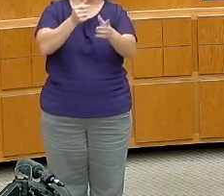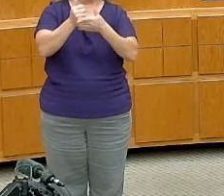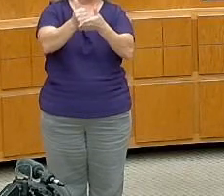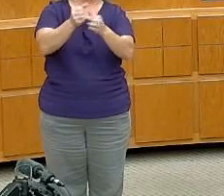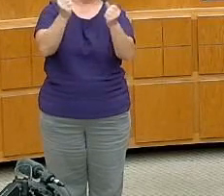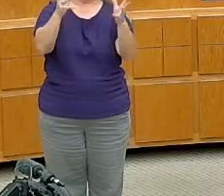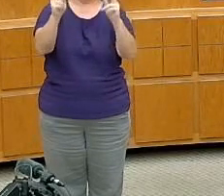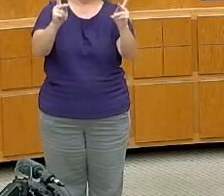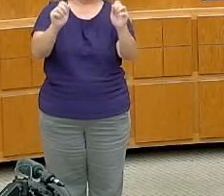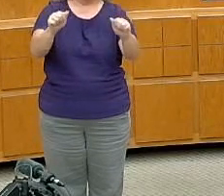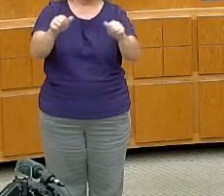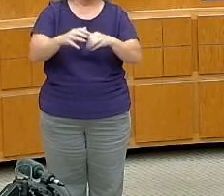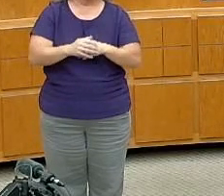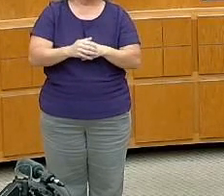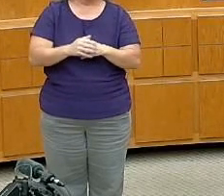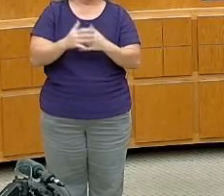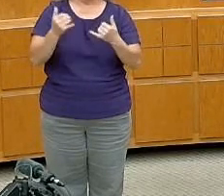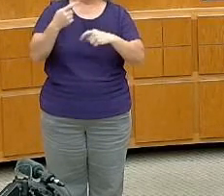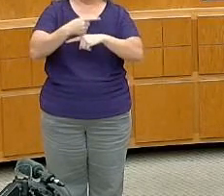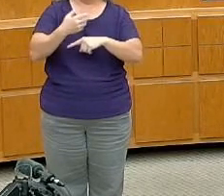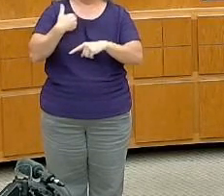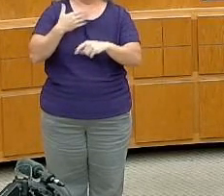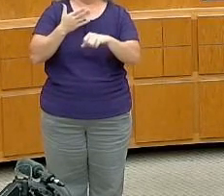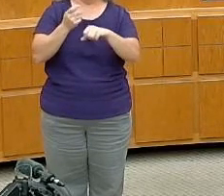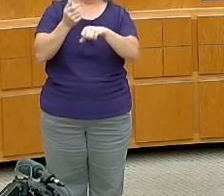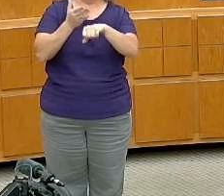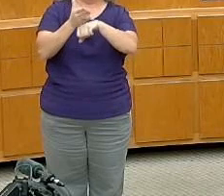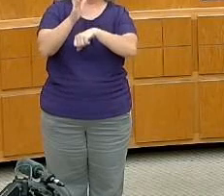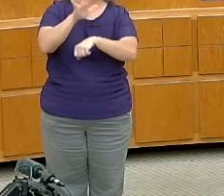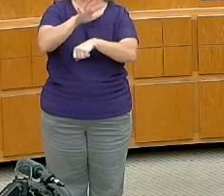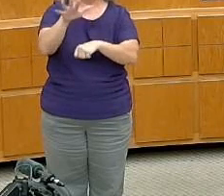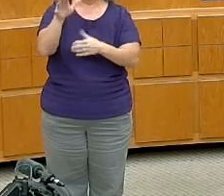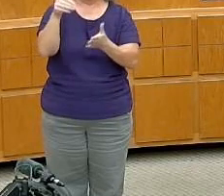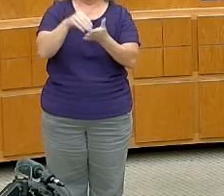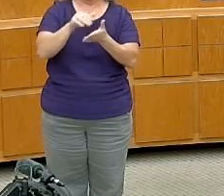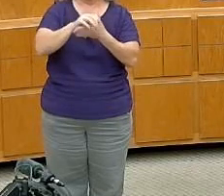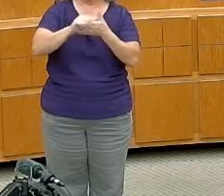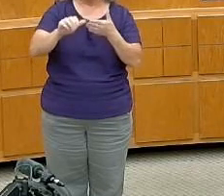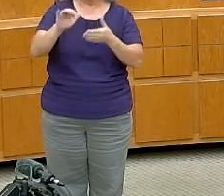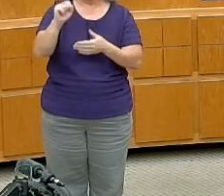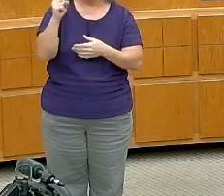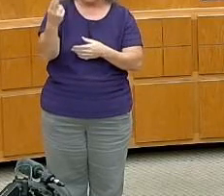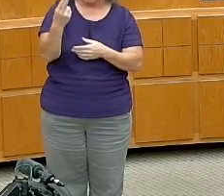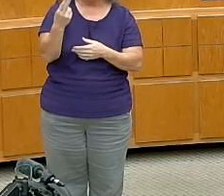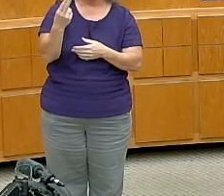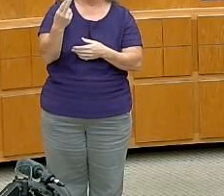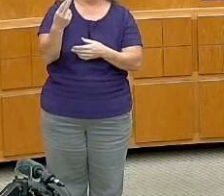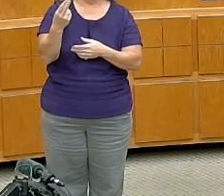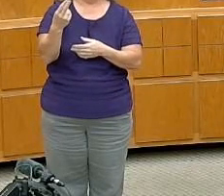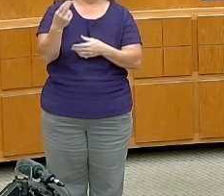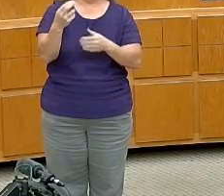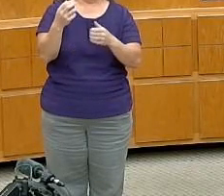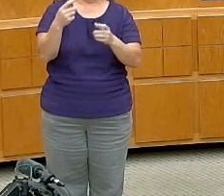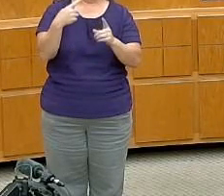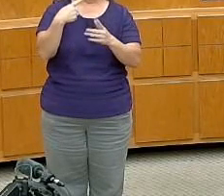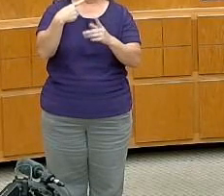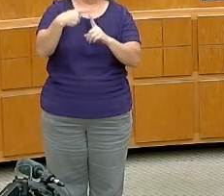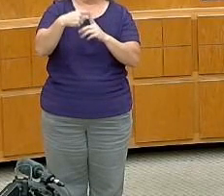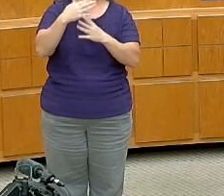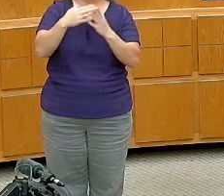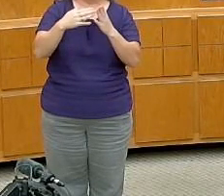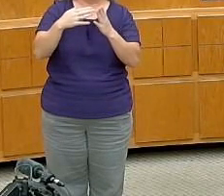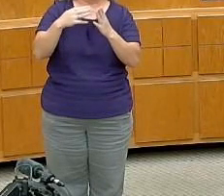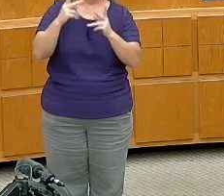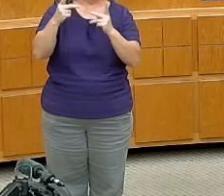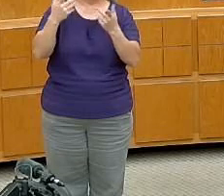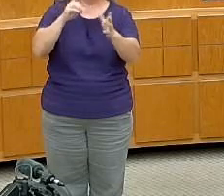to date, right now we have a little over $55,000 in cash with additional pledges outstanding that will be